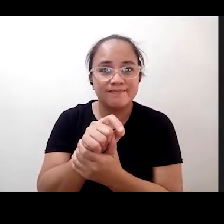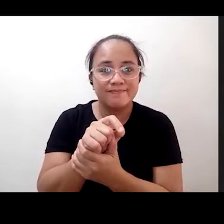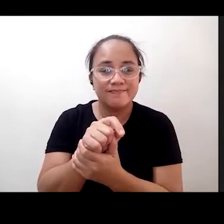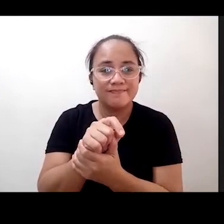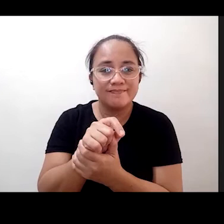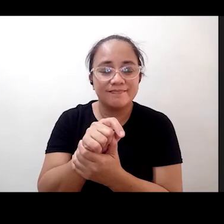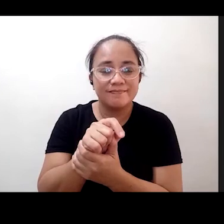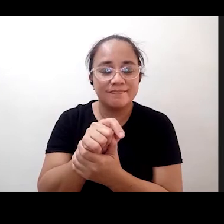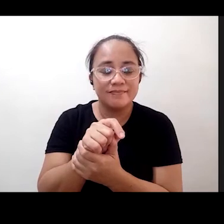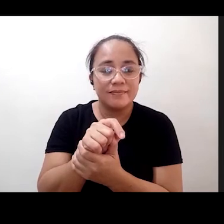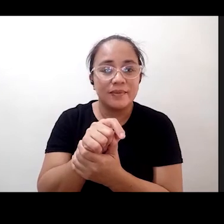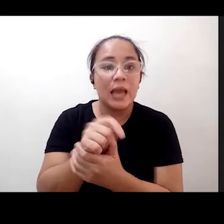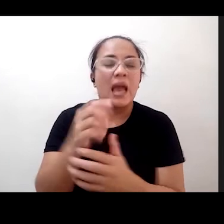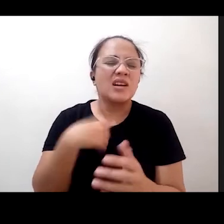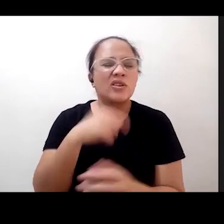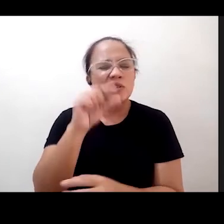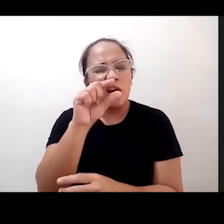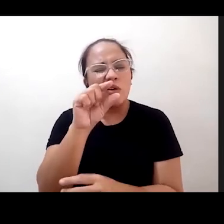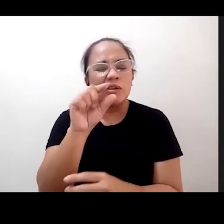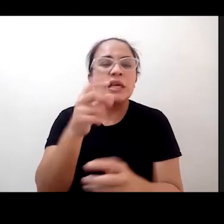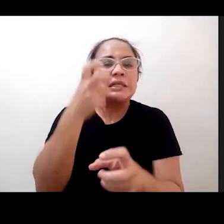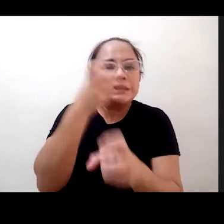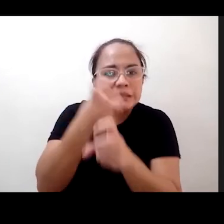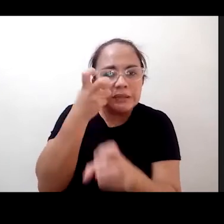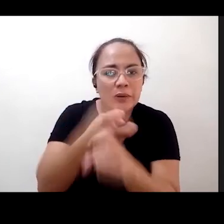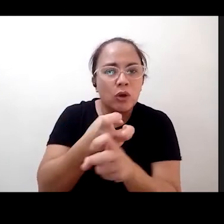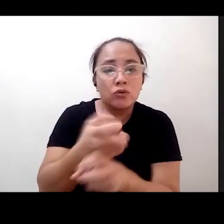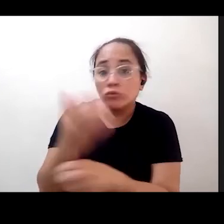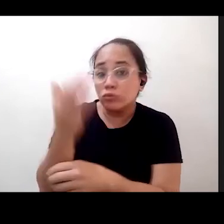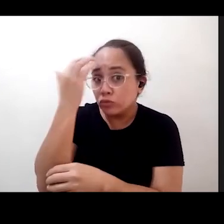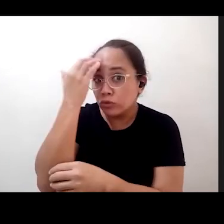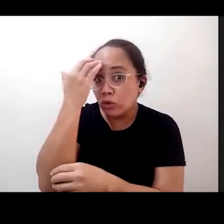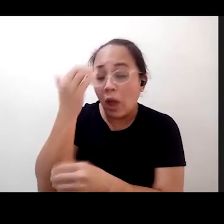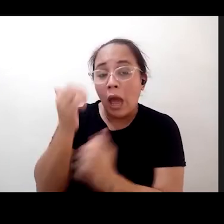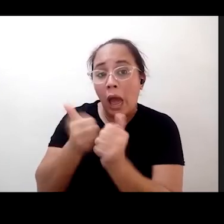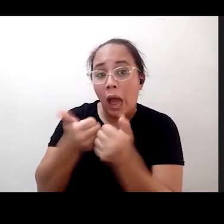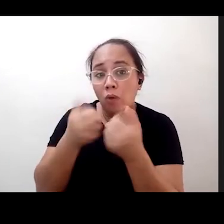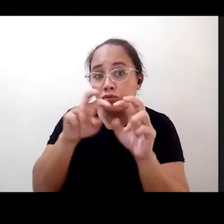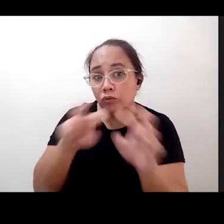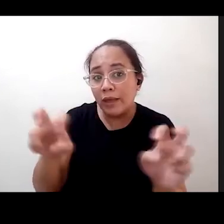it's a bit difficult to know how to analyze 2B